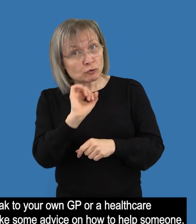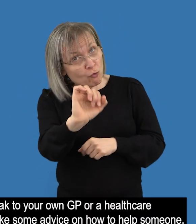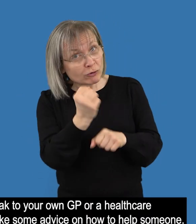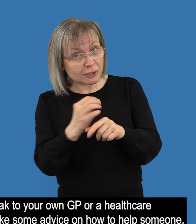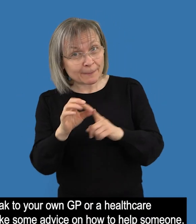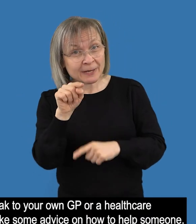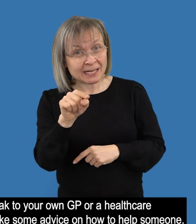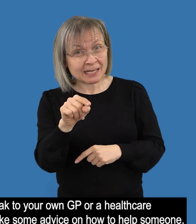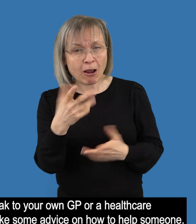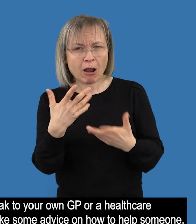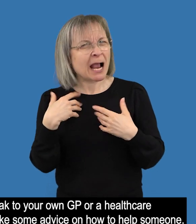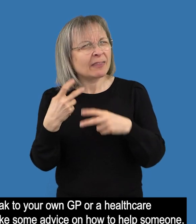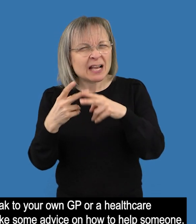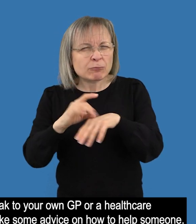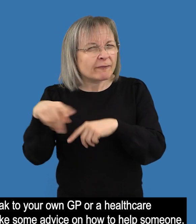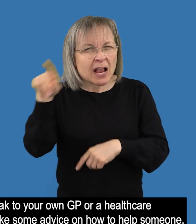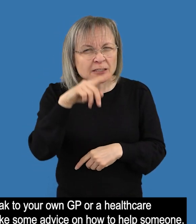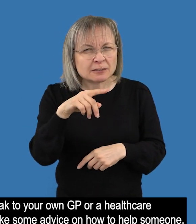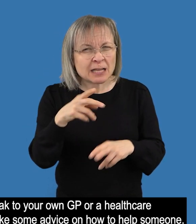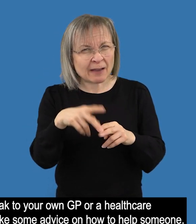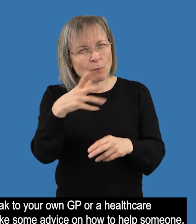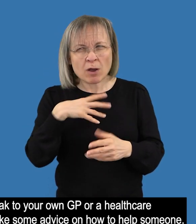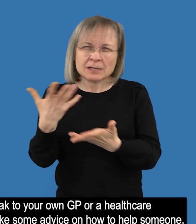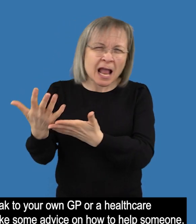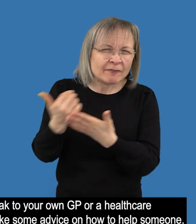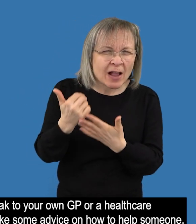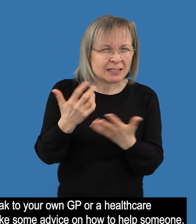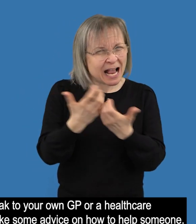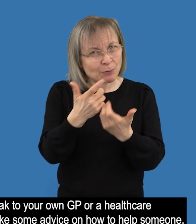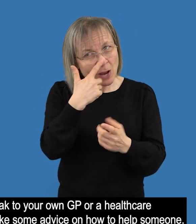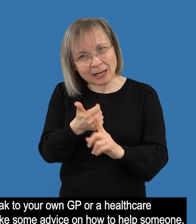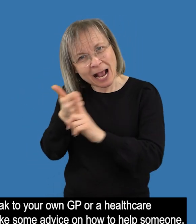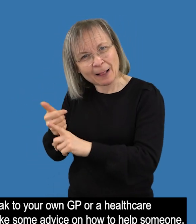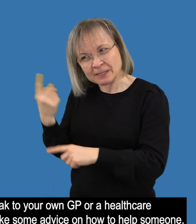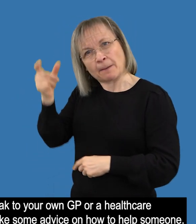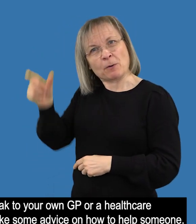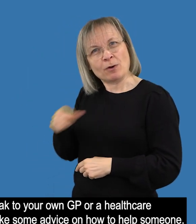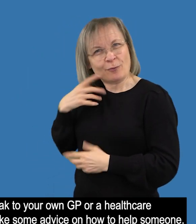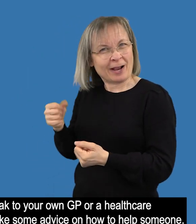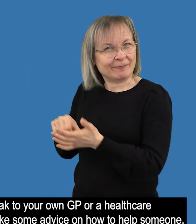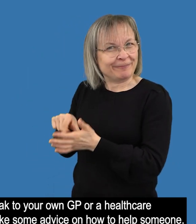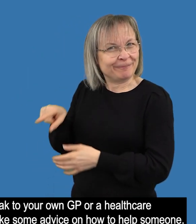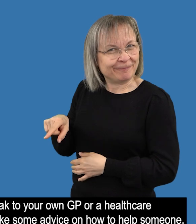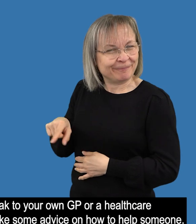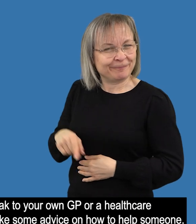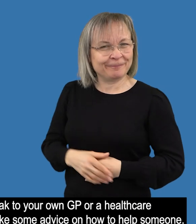You could speak to your own GP or a healthcare professional if you'd like some advice on how to help someone.